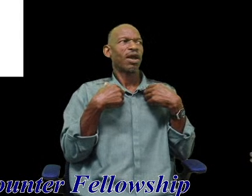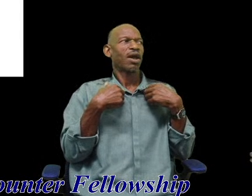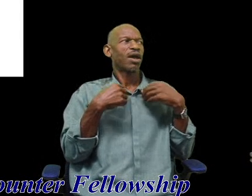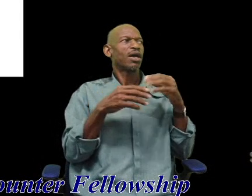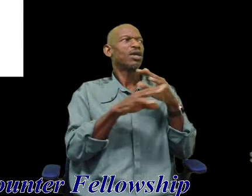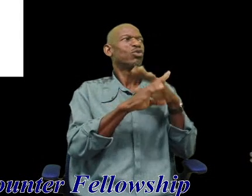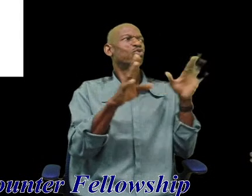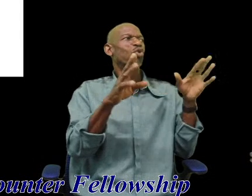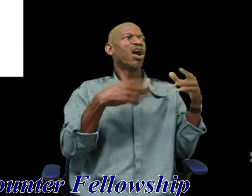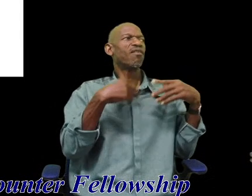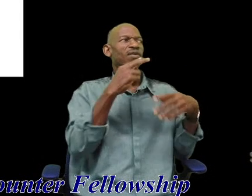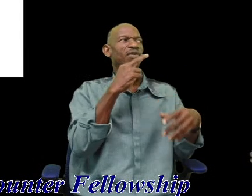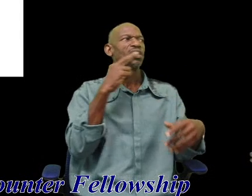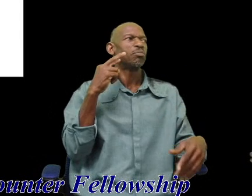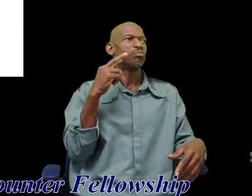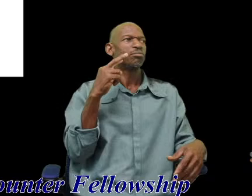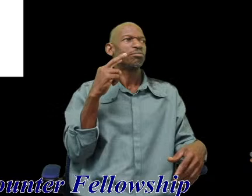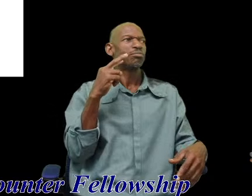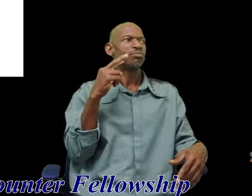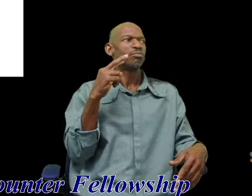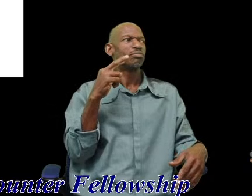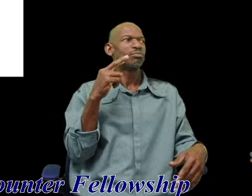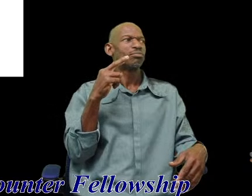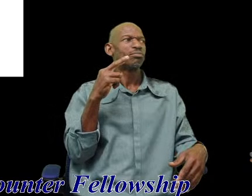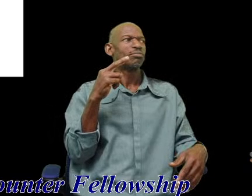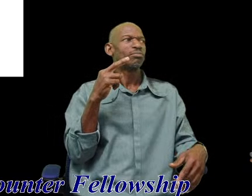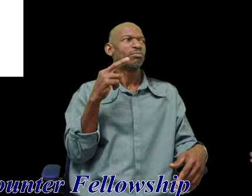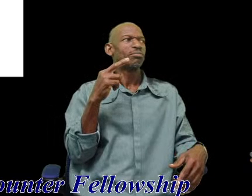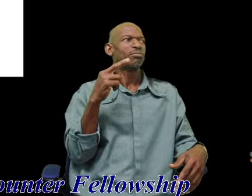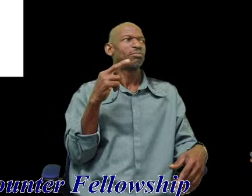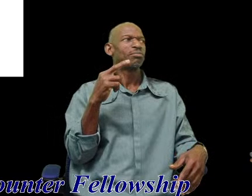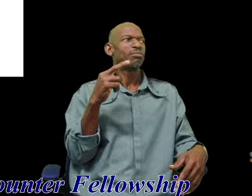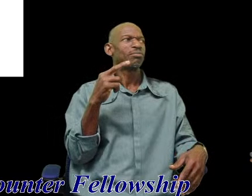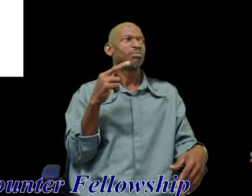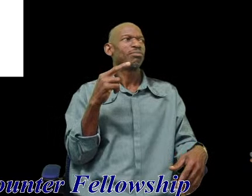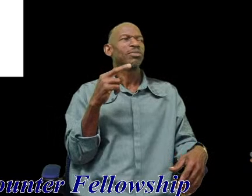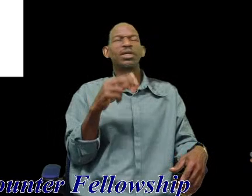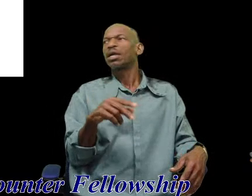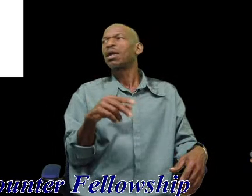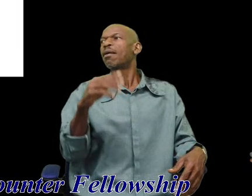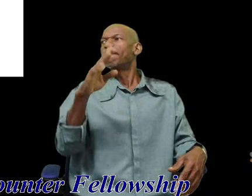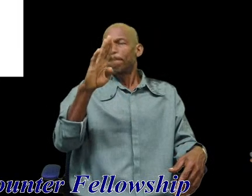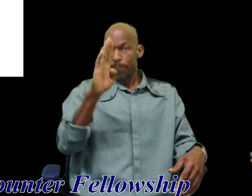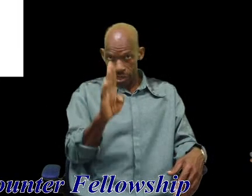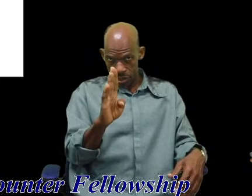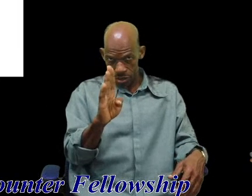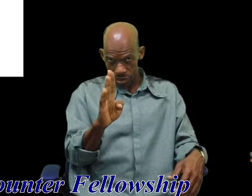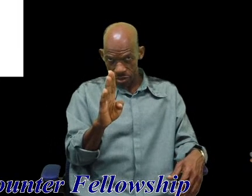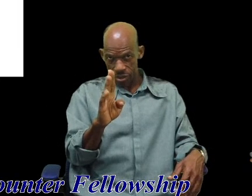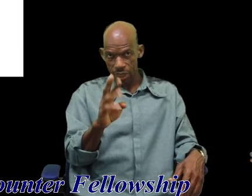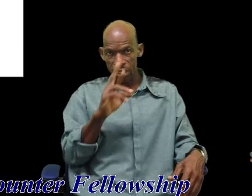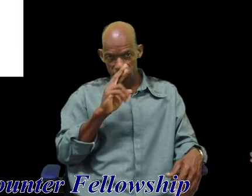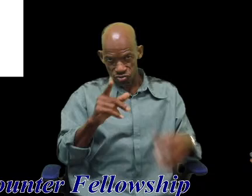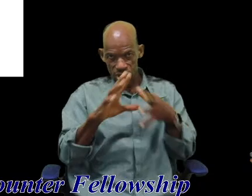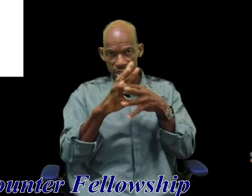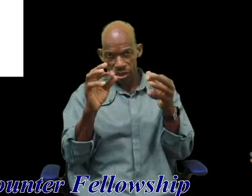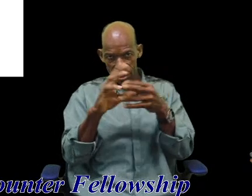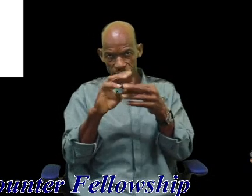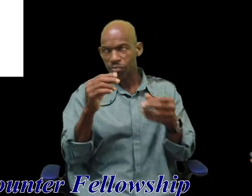right? So this B is a complete sentence, but not A. So I might say the boy's